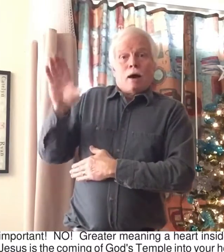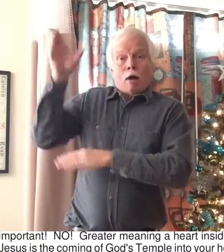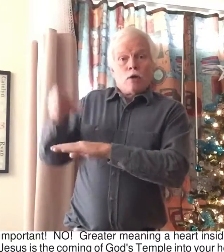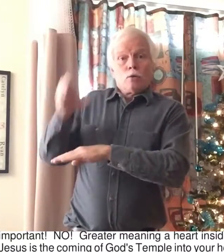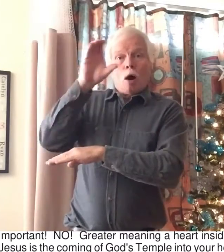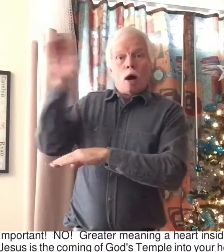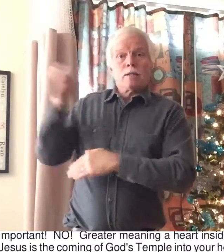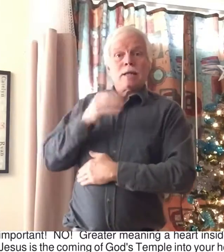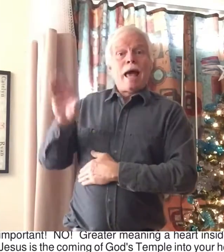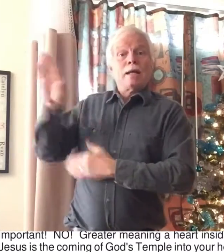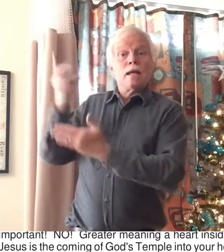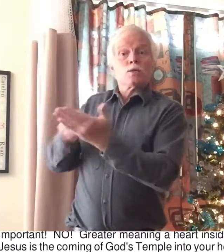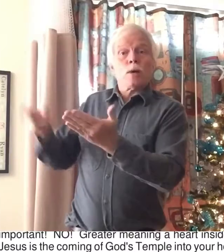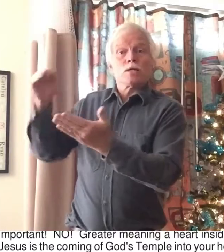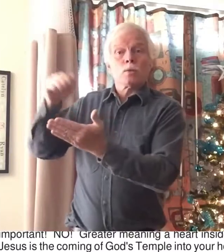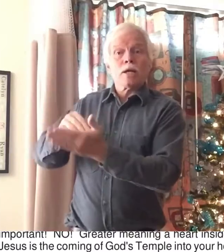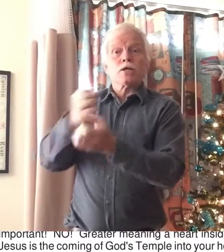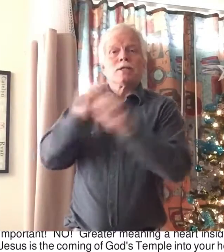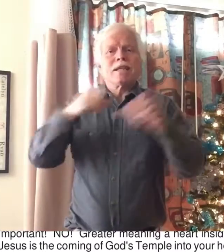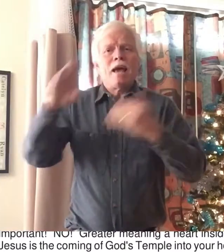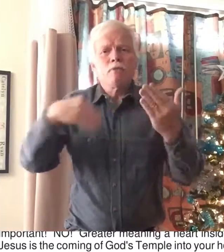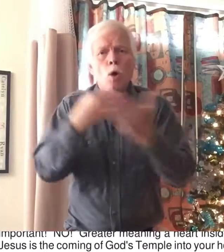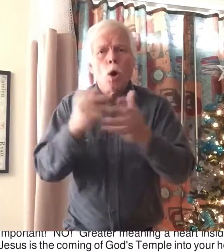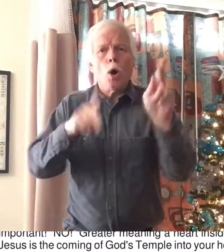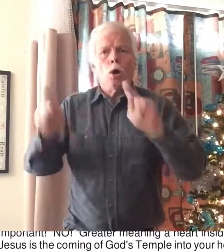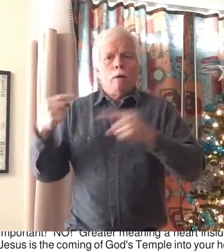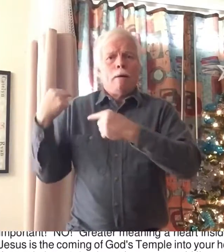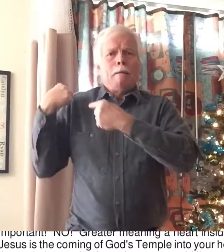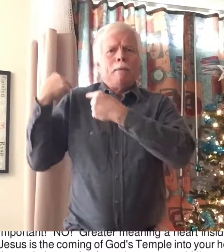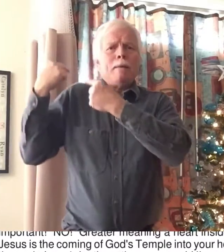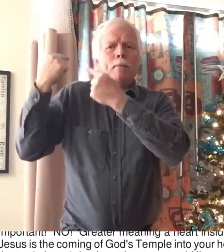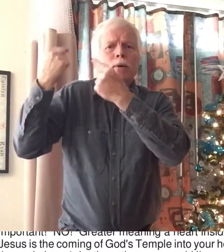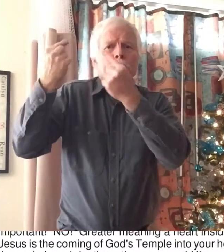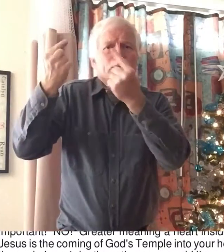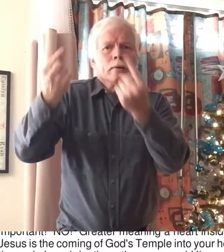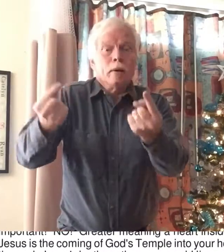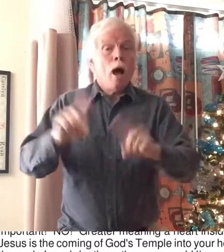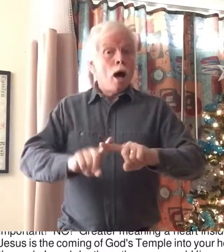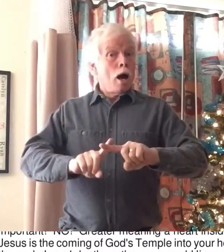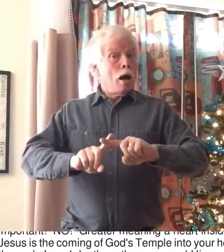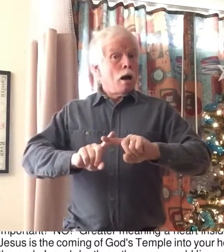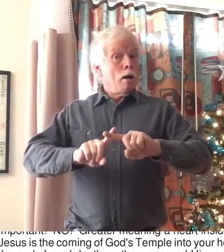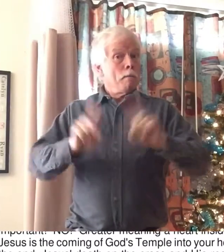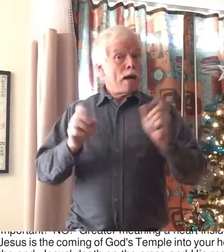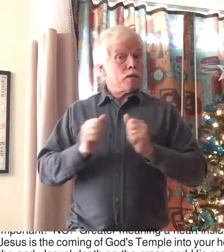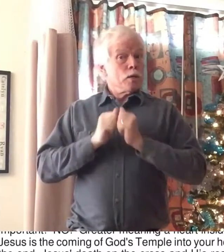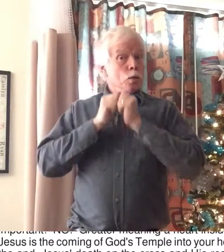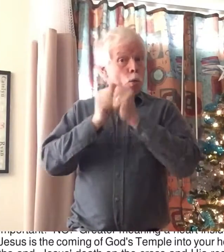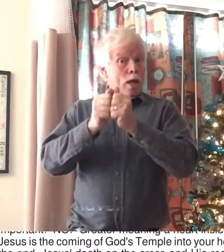Greater, not meaning greater. Greater, what is that meaning?